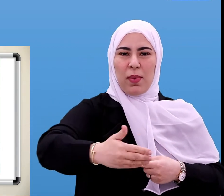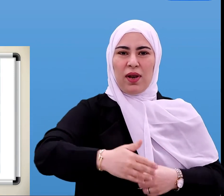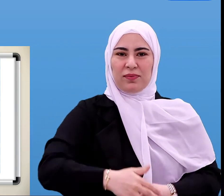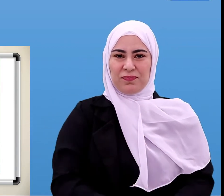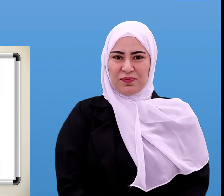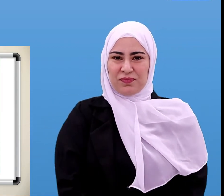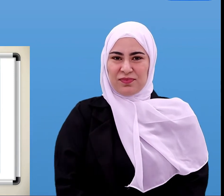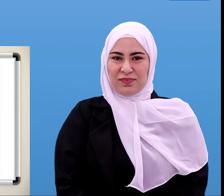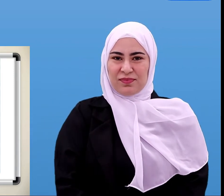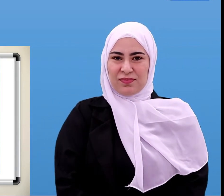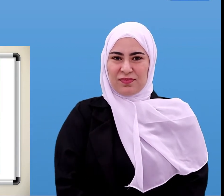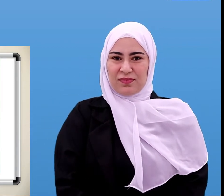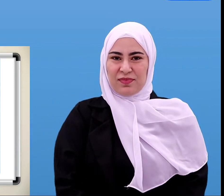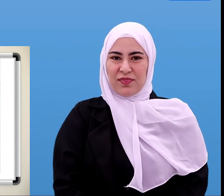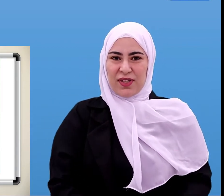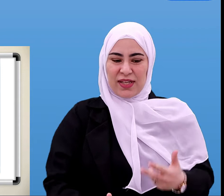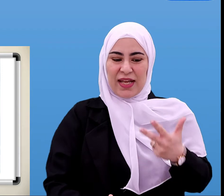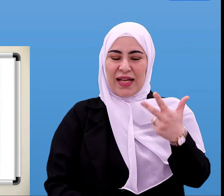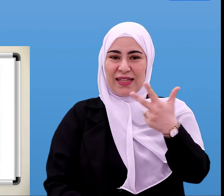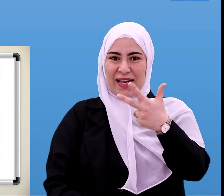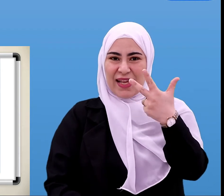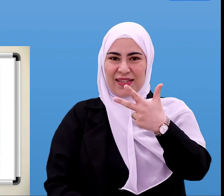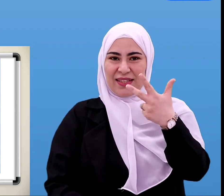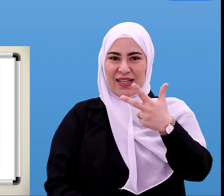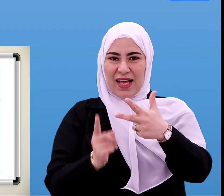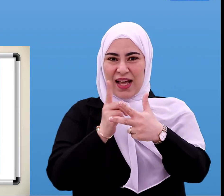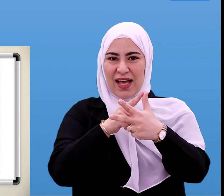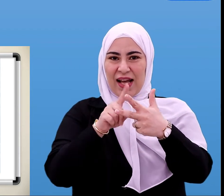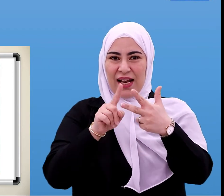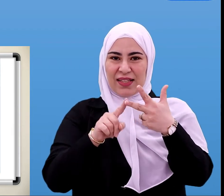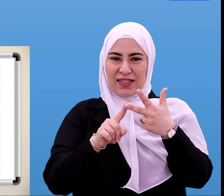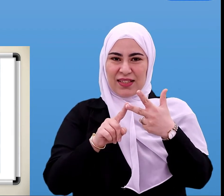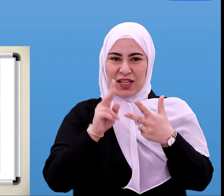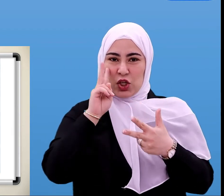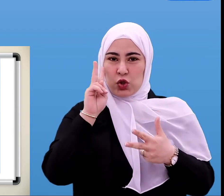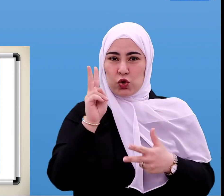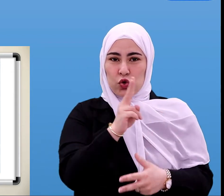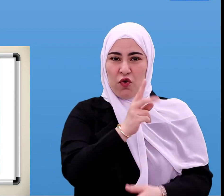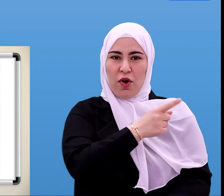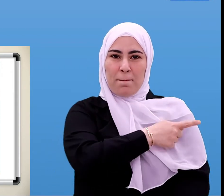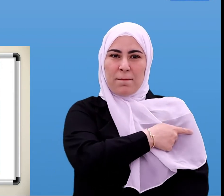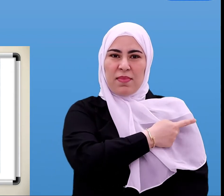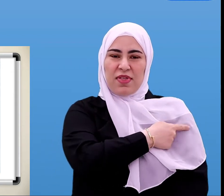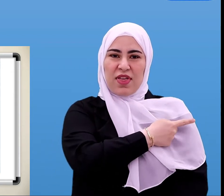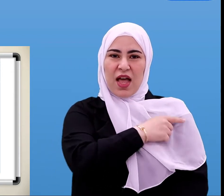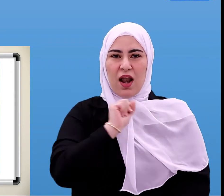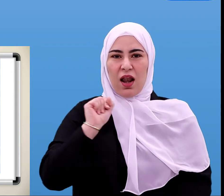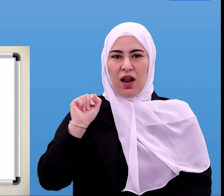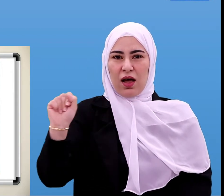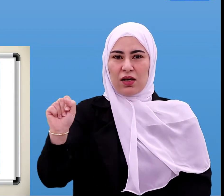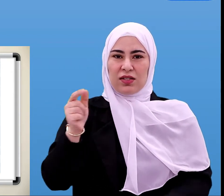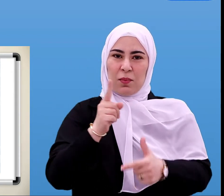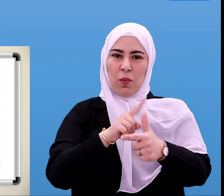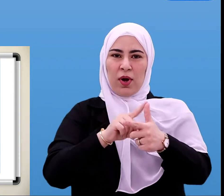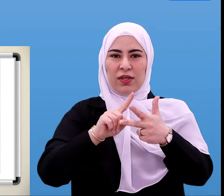continue to happen. Okay? So let's take a look at each case with an example for